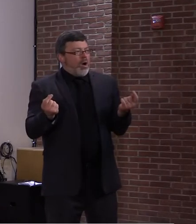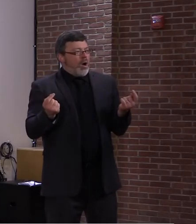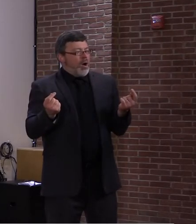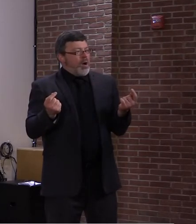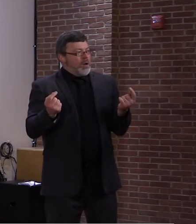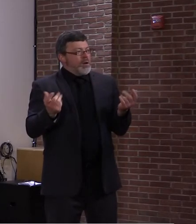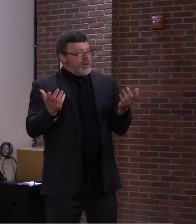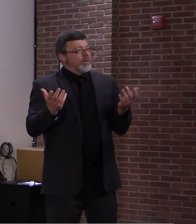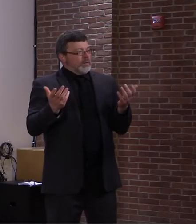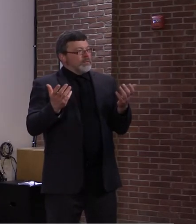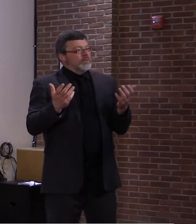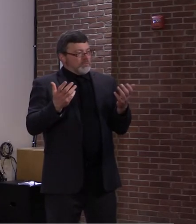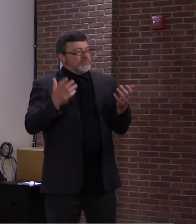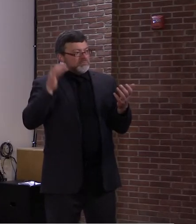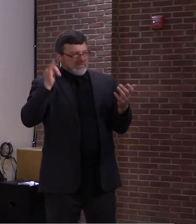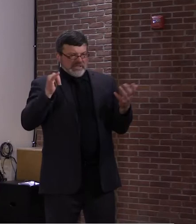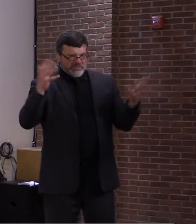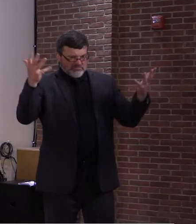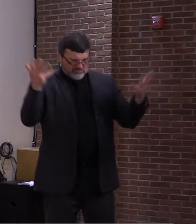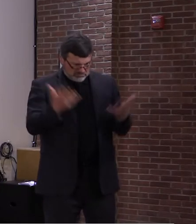session.